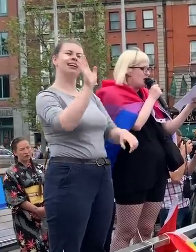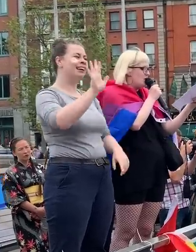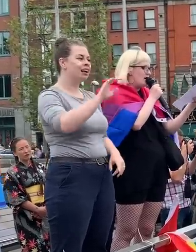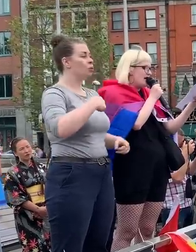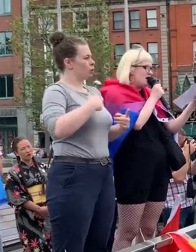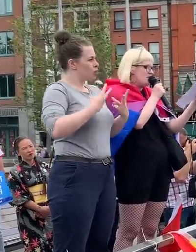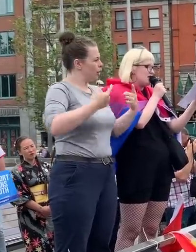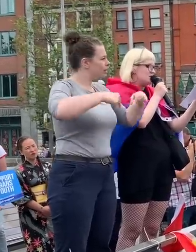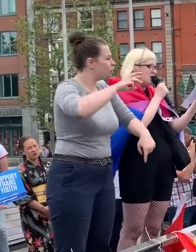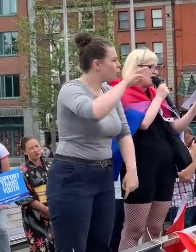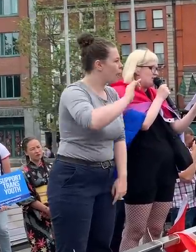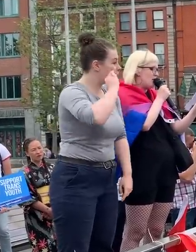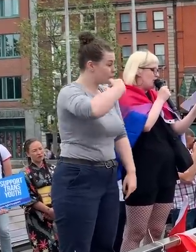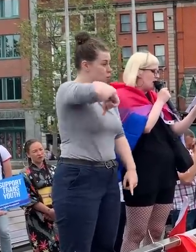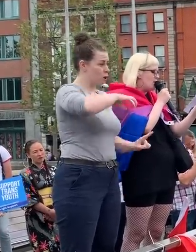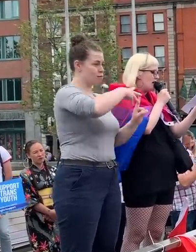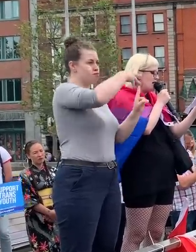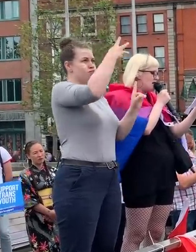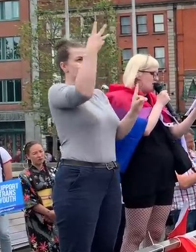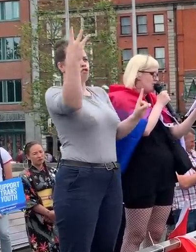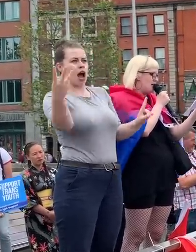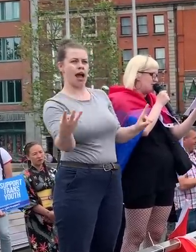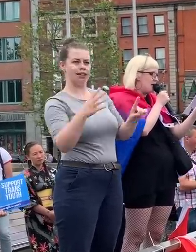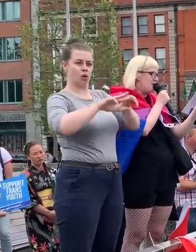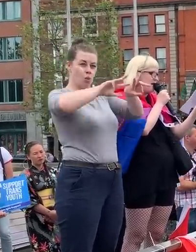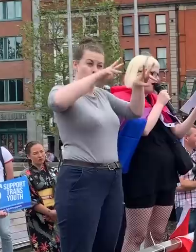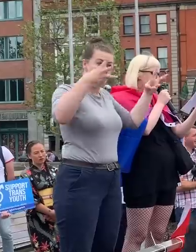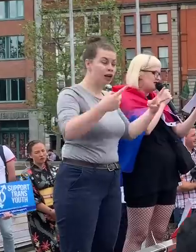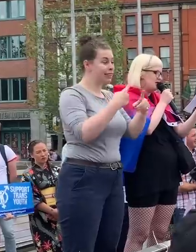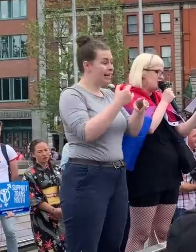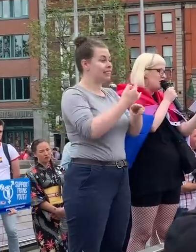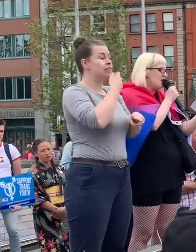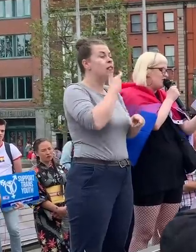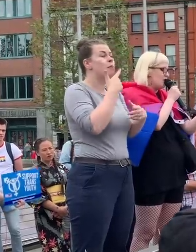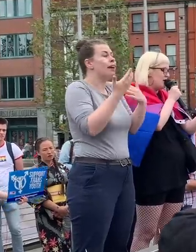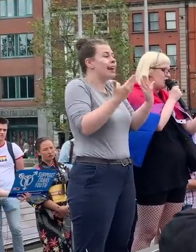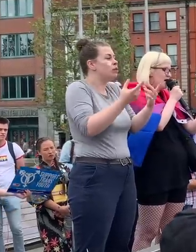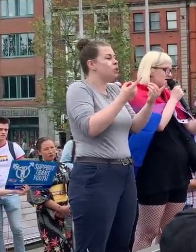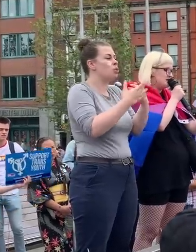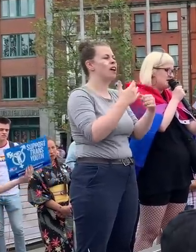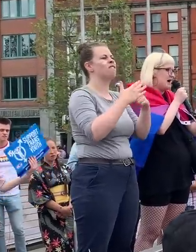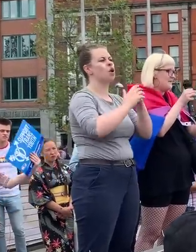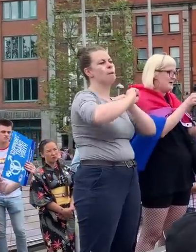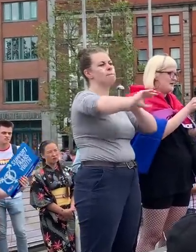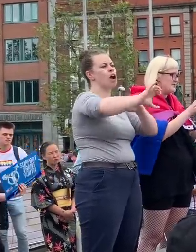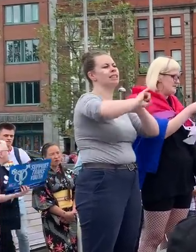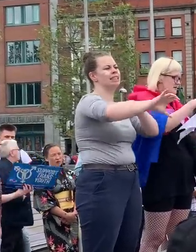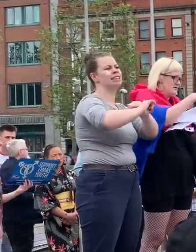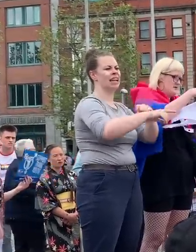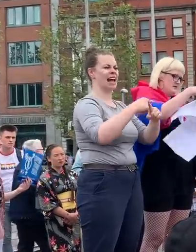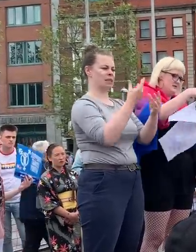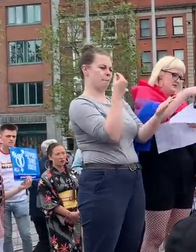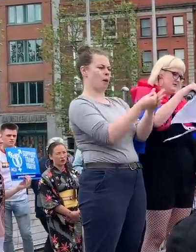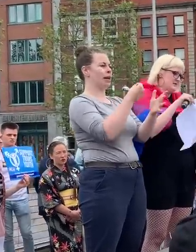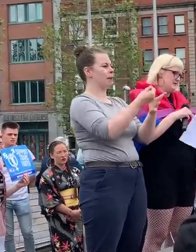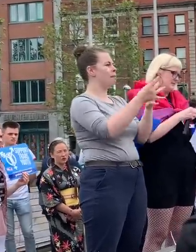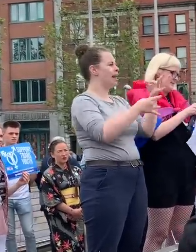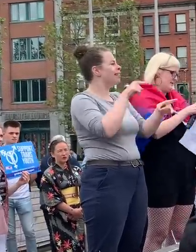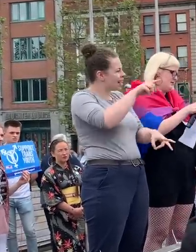today. We're here because Pride, both worldwide and in Dublin, has become a marketing tool for corporations and capital.